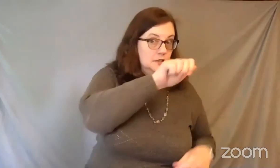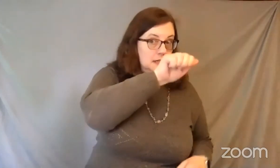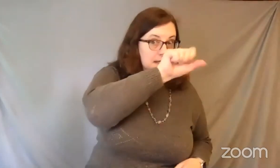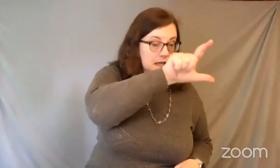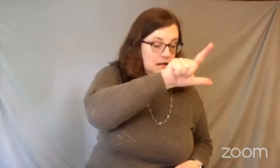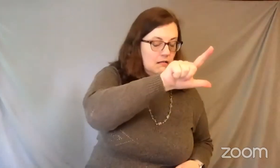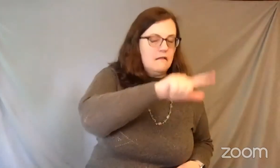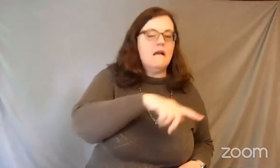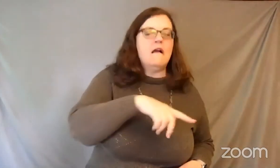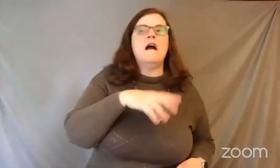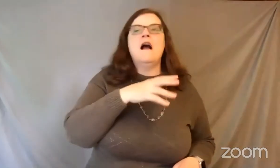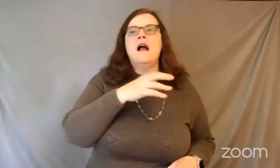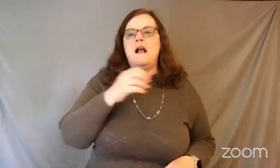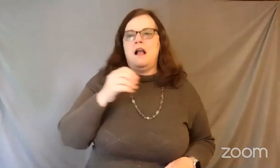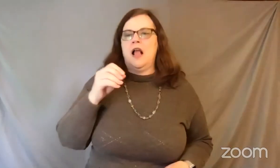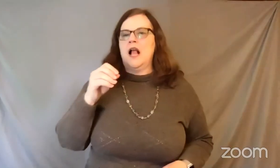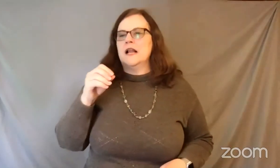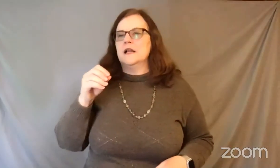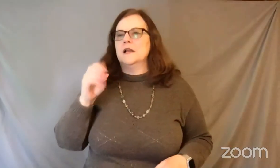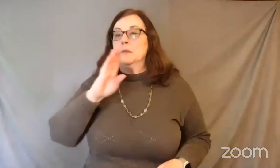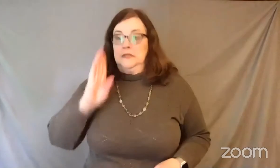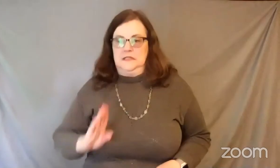natural language exposure and grammatical acquisition.